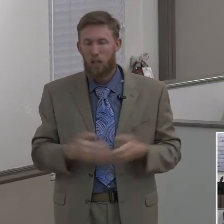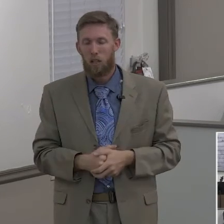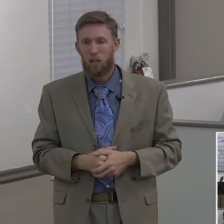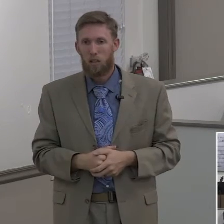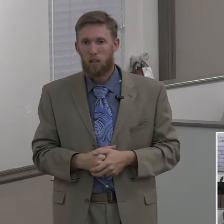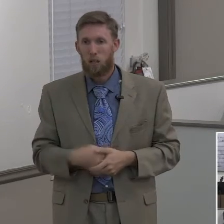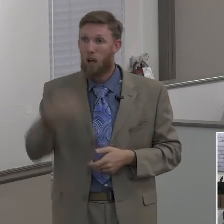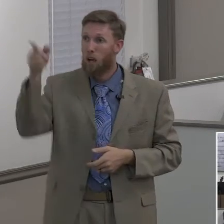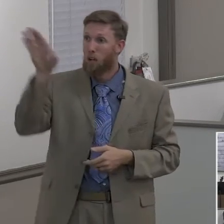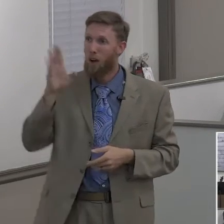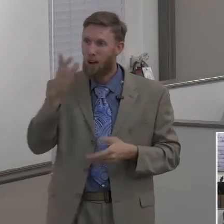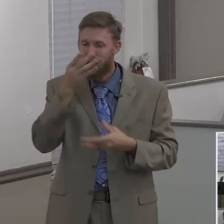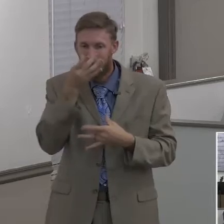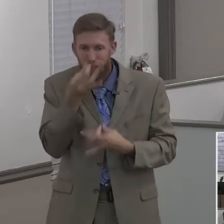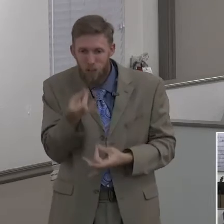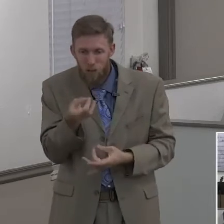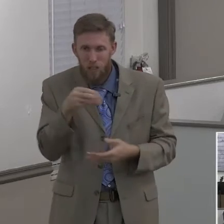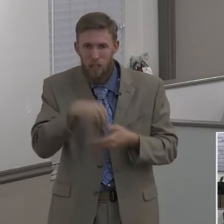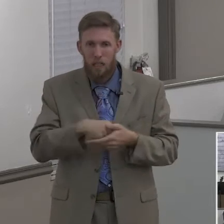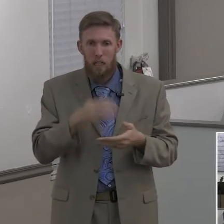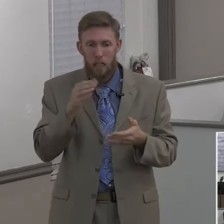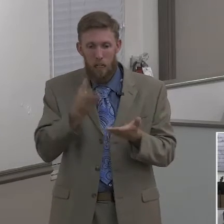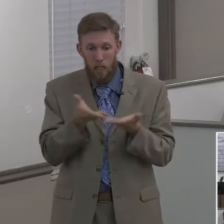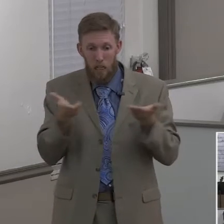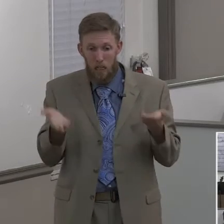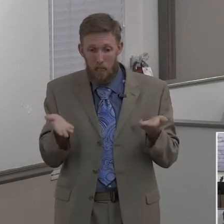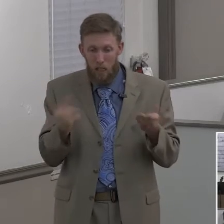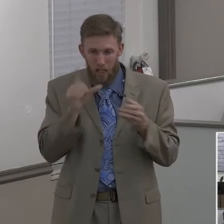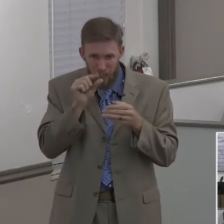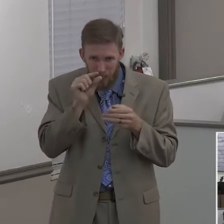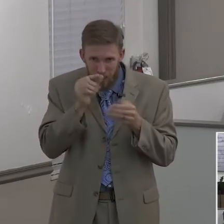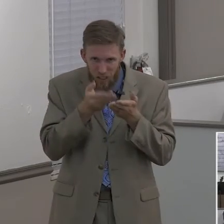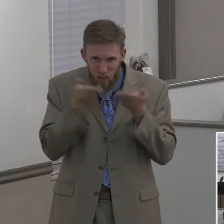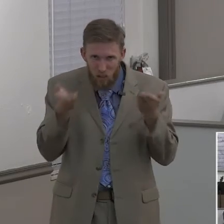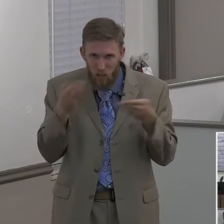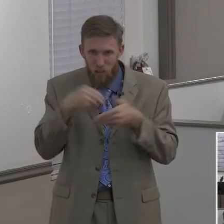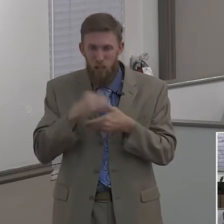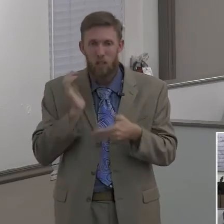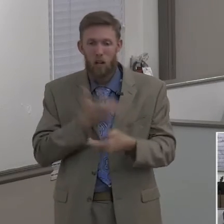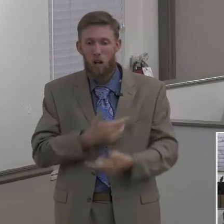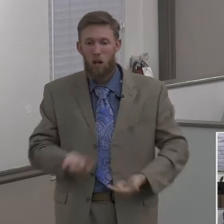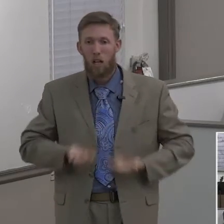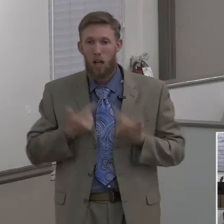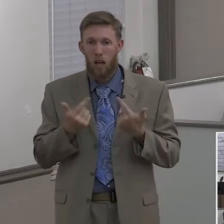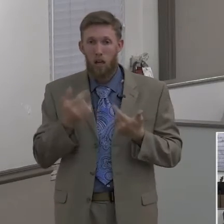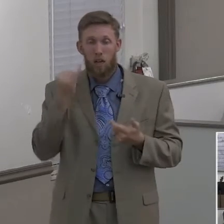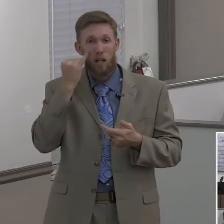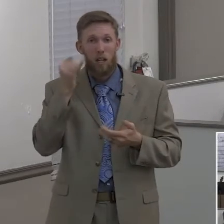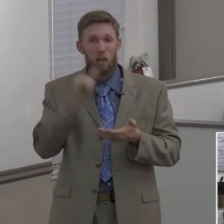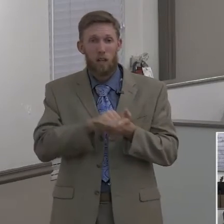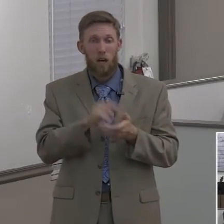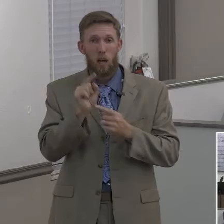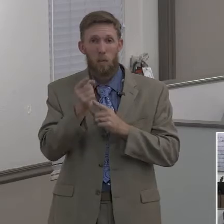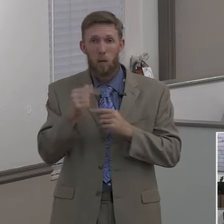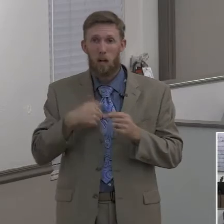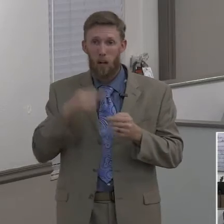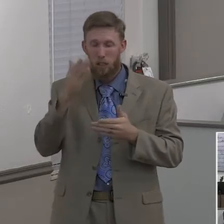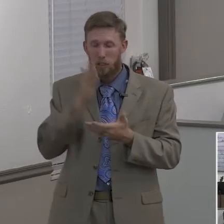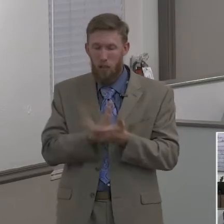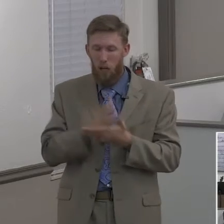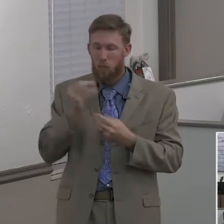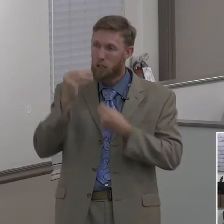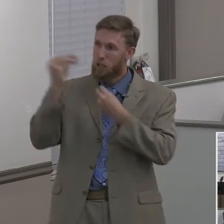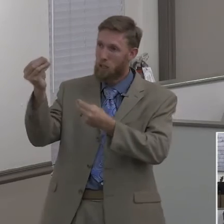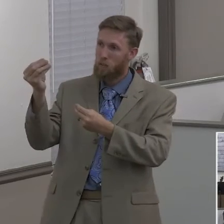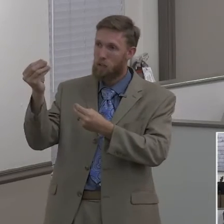So God's interested in the little things of our life. And at that moment, I decided to stop and think and turn it over